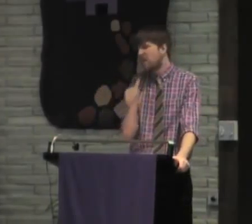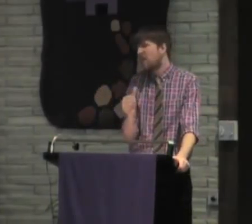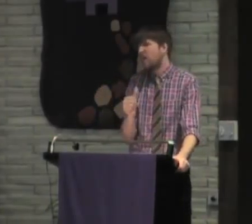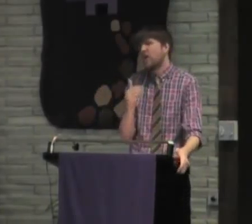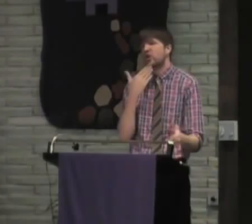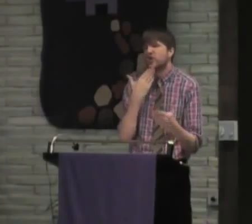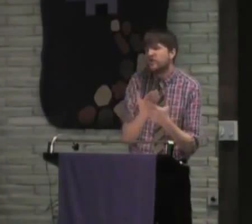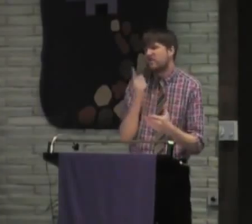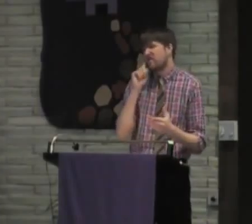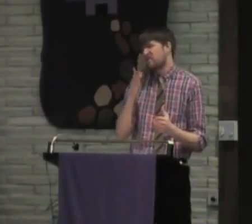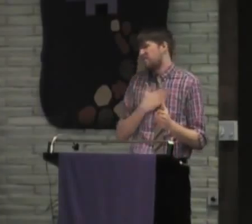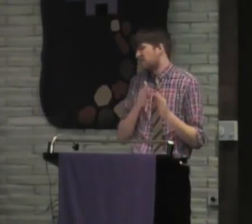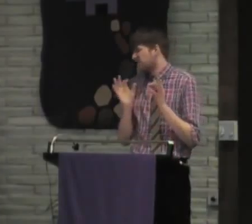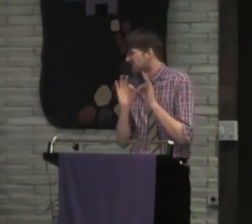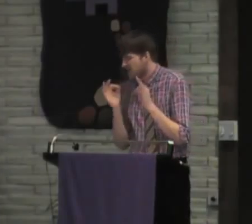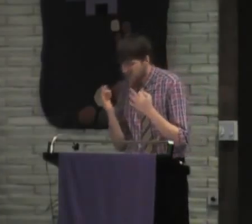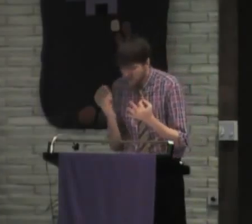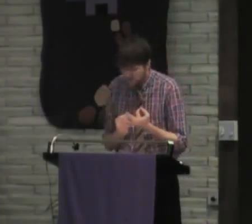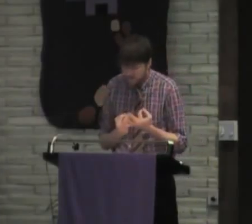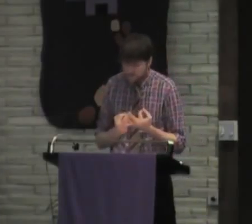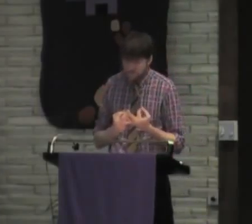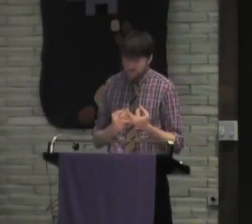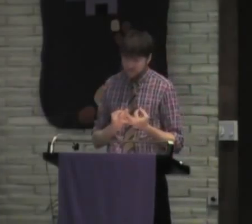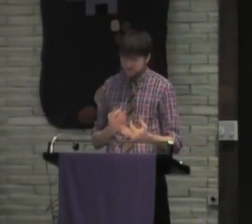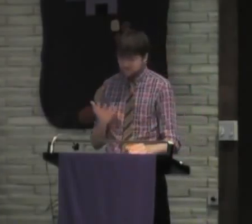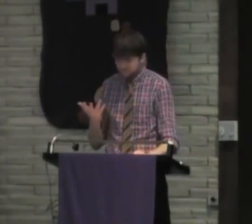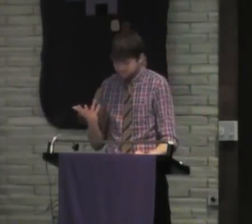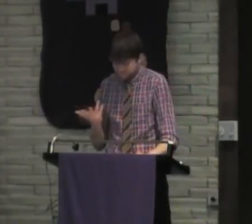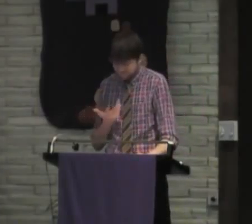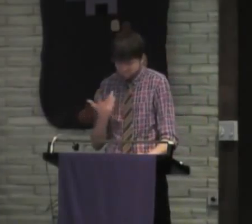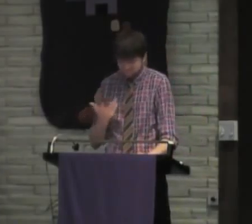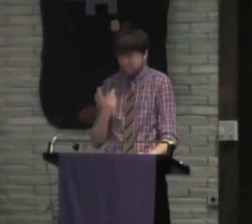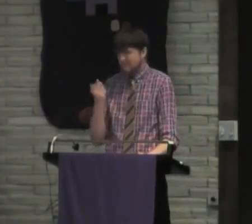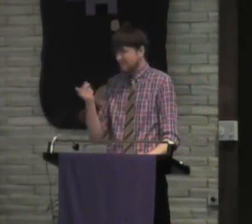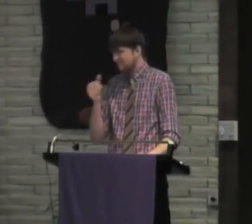It's not really a big issue for me. It doesn't really concern my family.